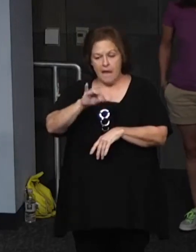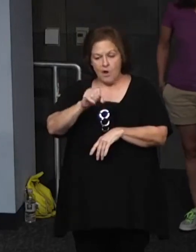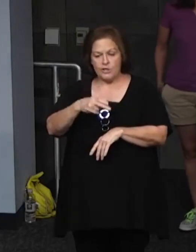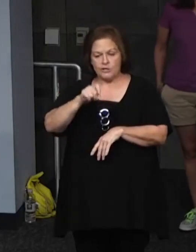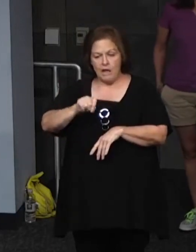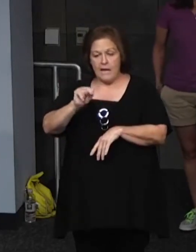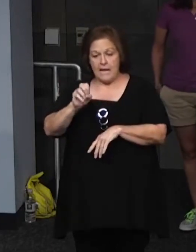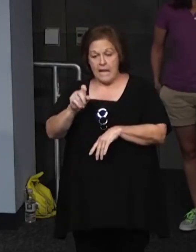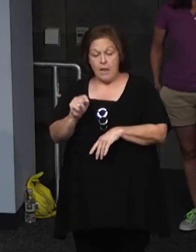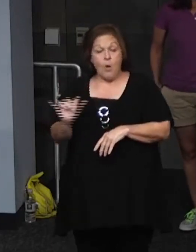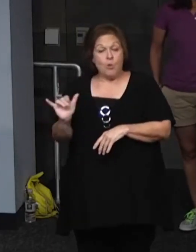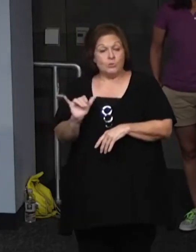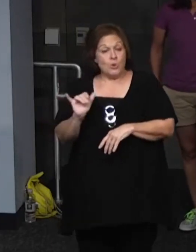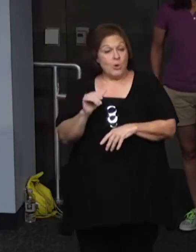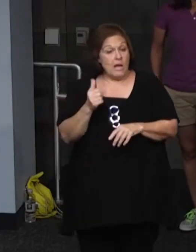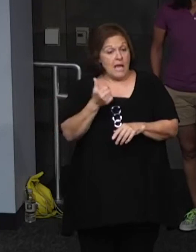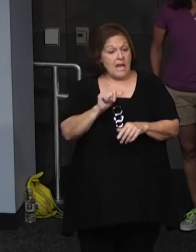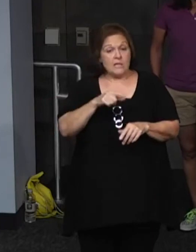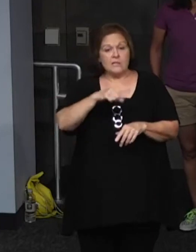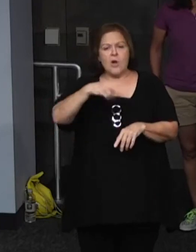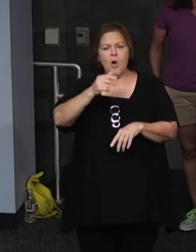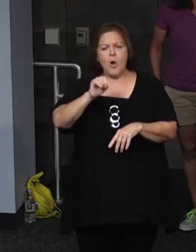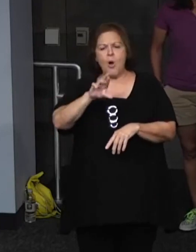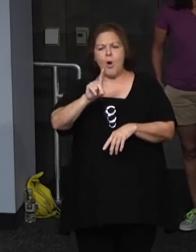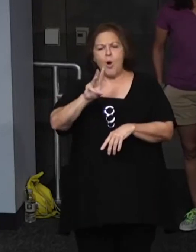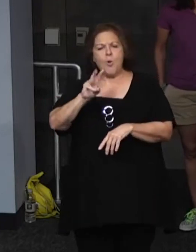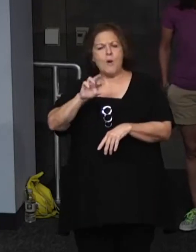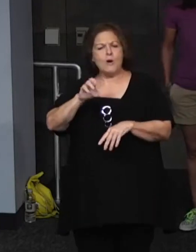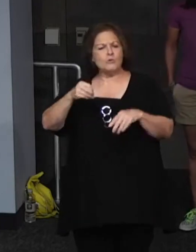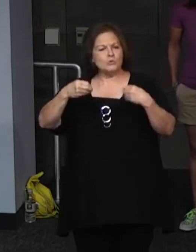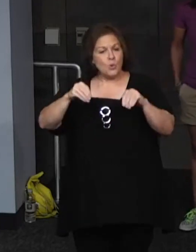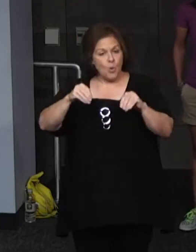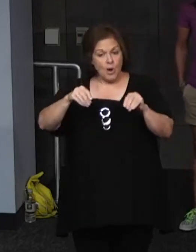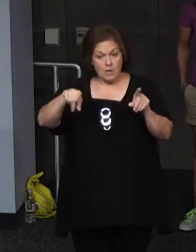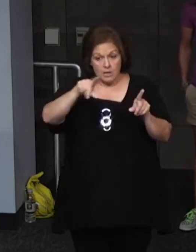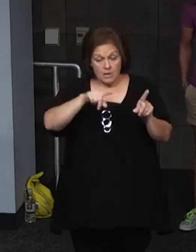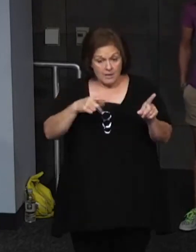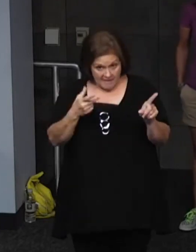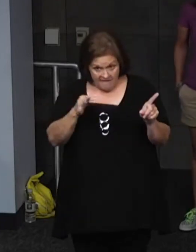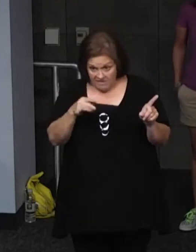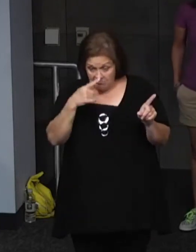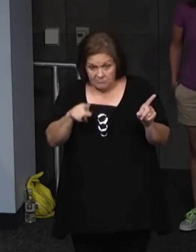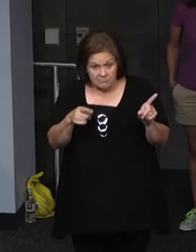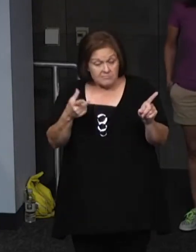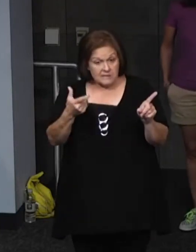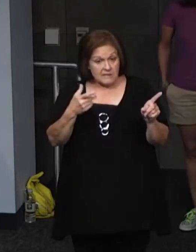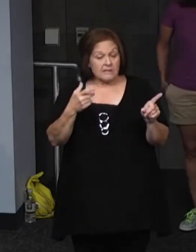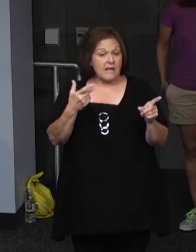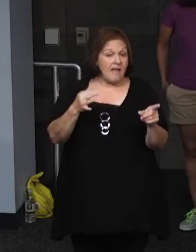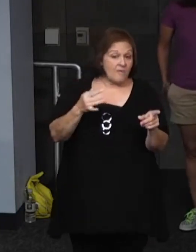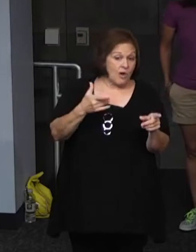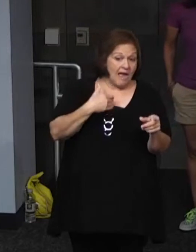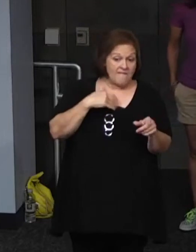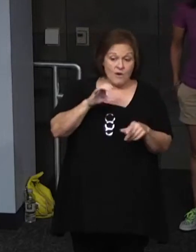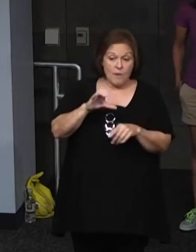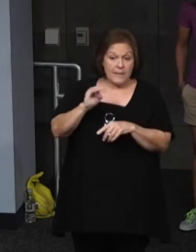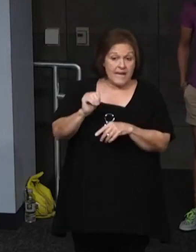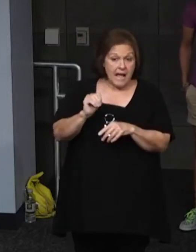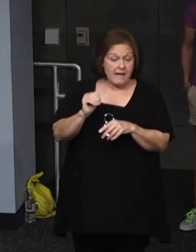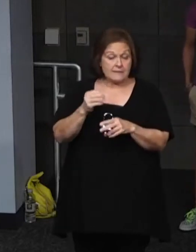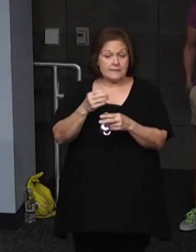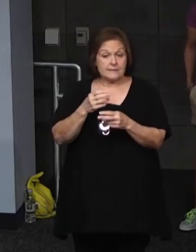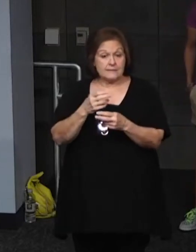donations@jeffparish.net. Also, if any of the hardware stores and the national hardware stores are listening, we would love some donations of carbon monoxide alarms and the batteries that